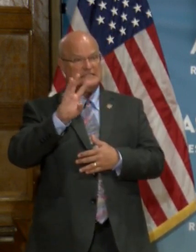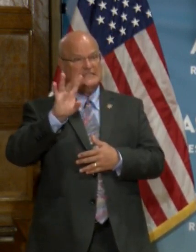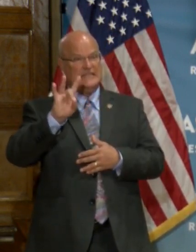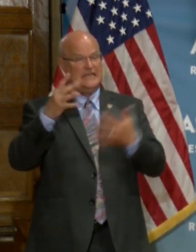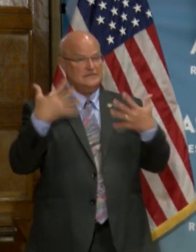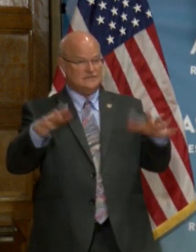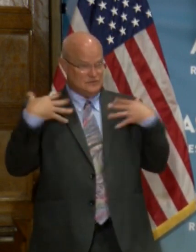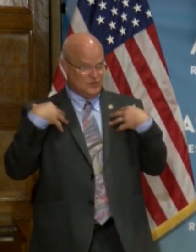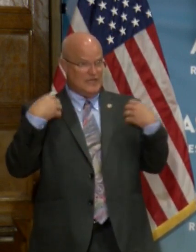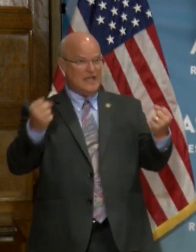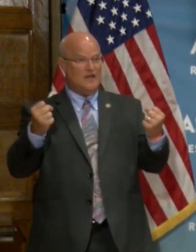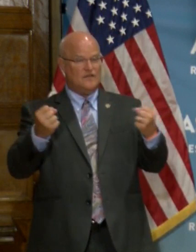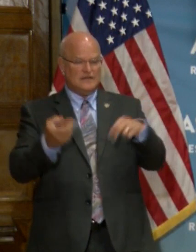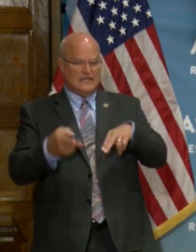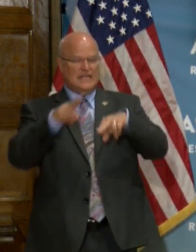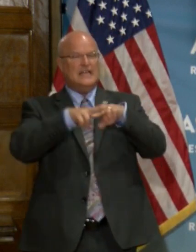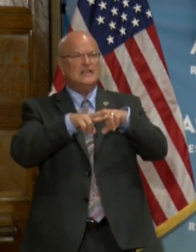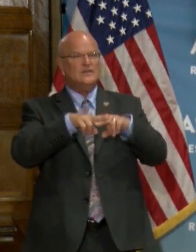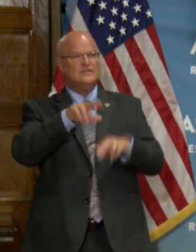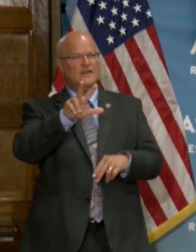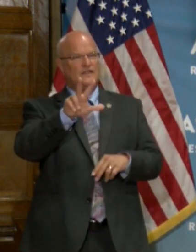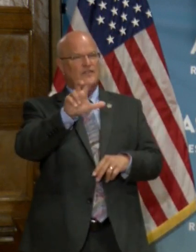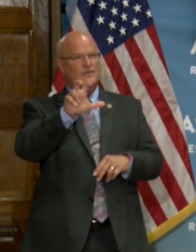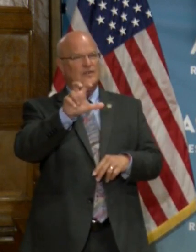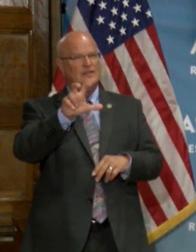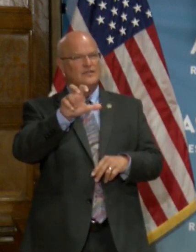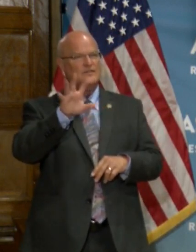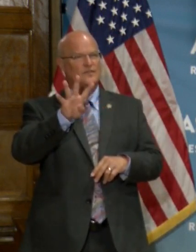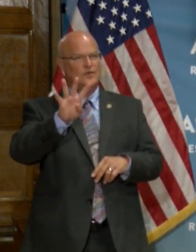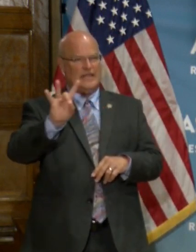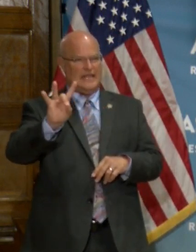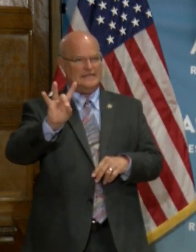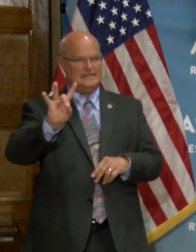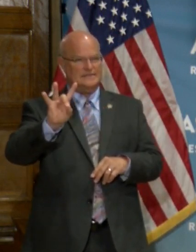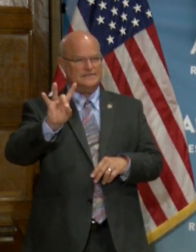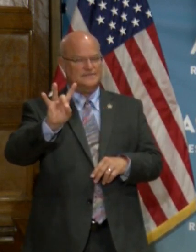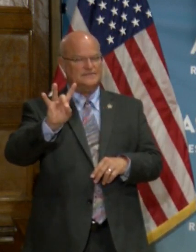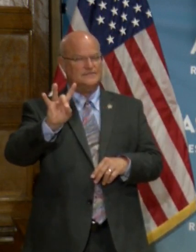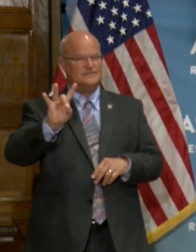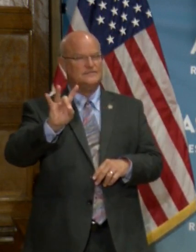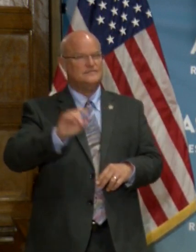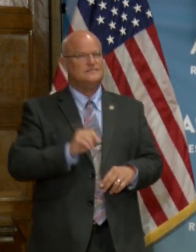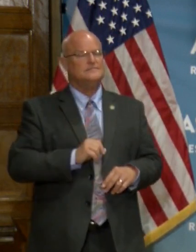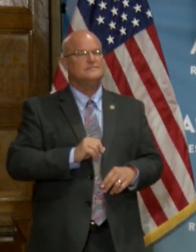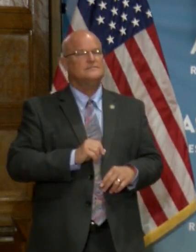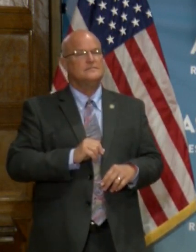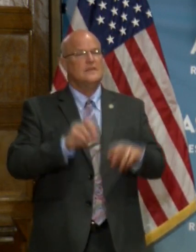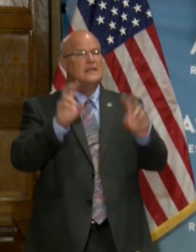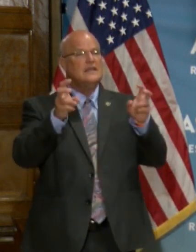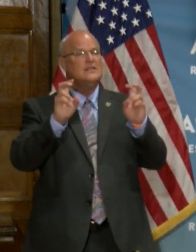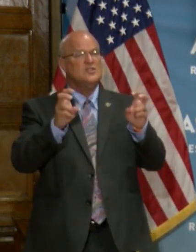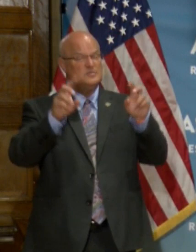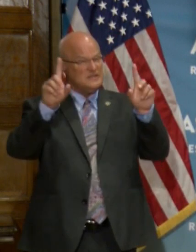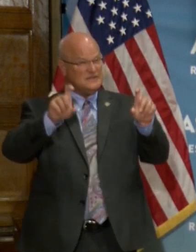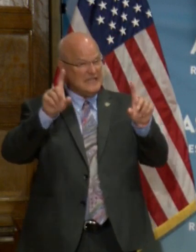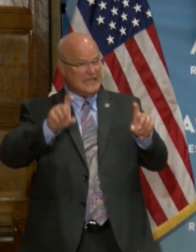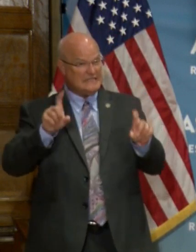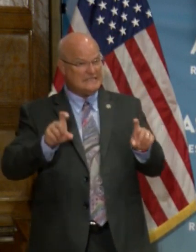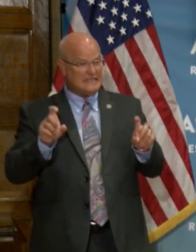11,568 who have recovered. That's an increase of 348 from yesterday. In terms of